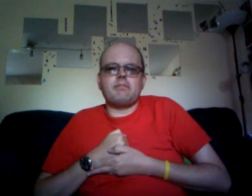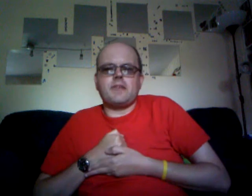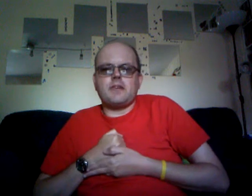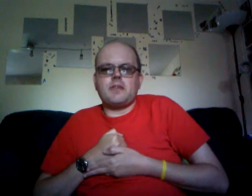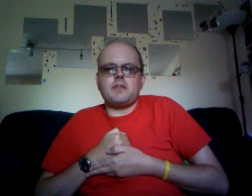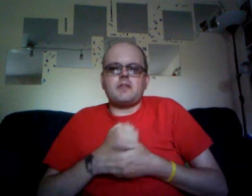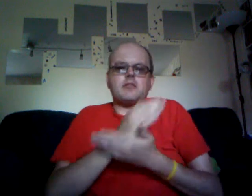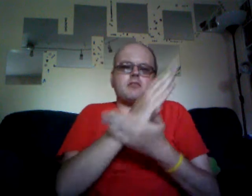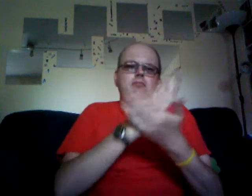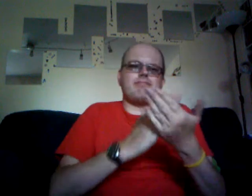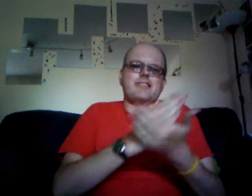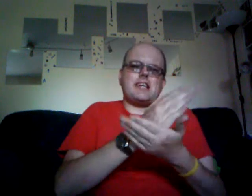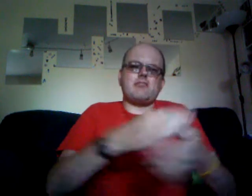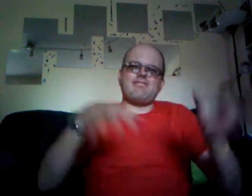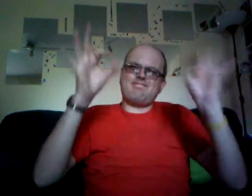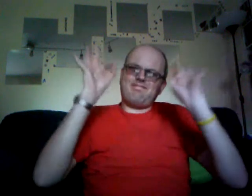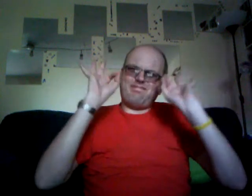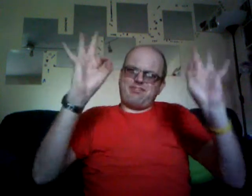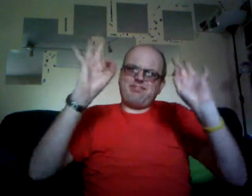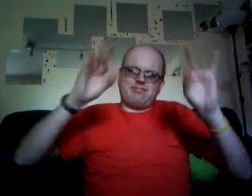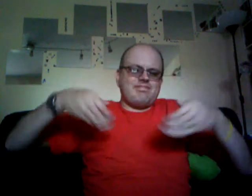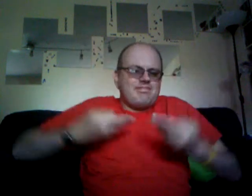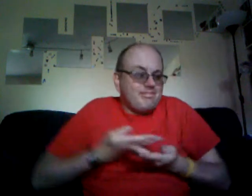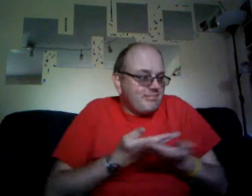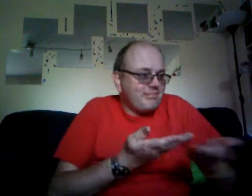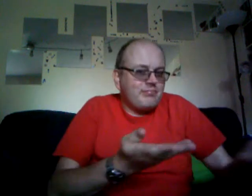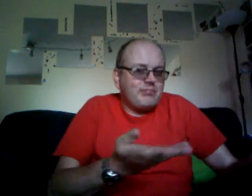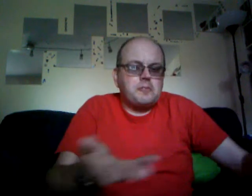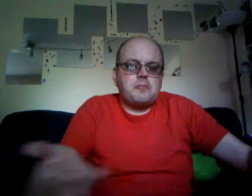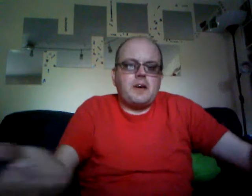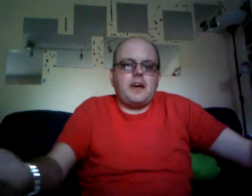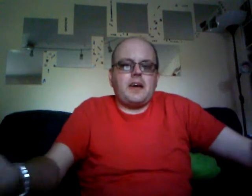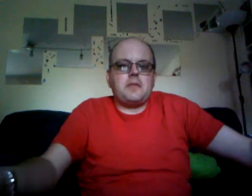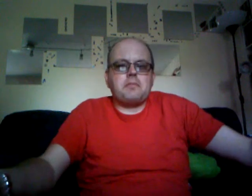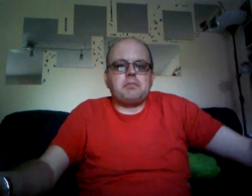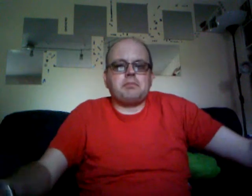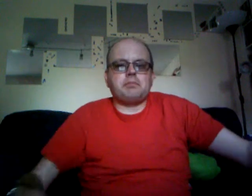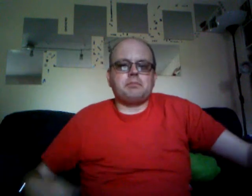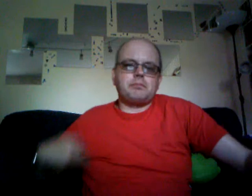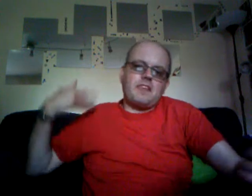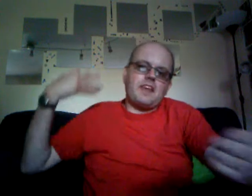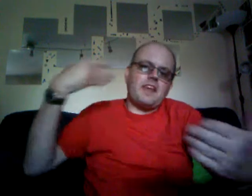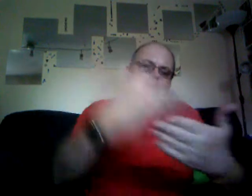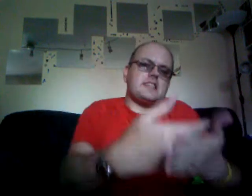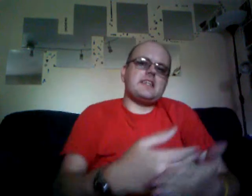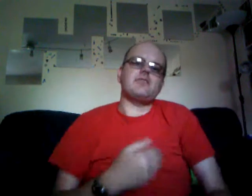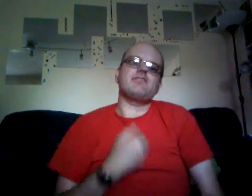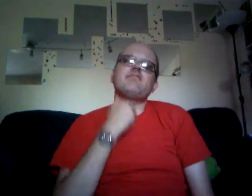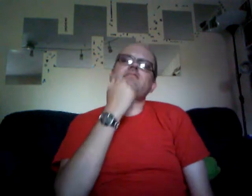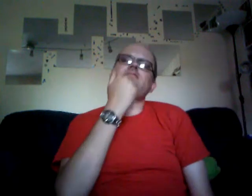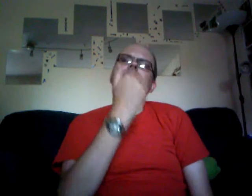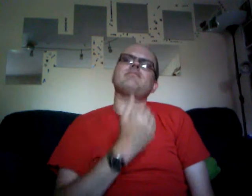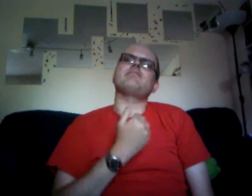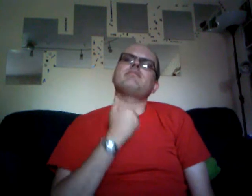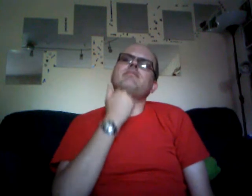Finest bread I will provide, till their hearts